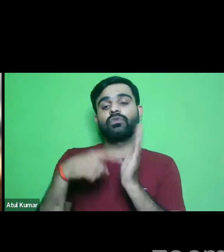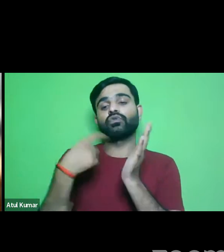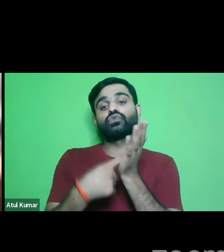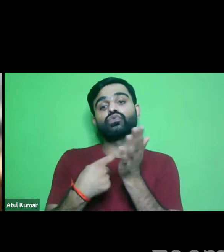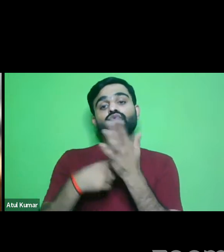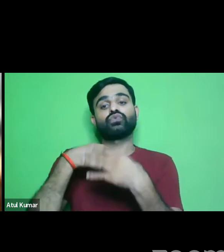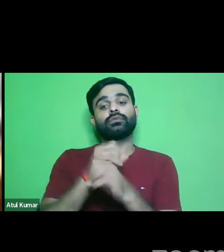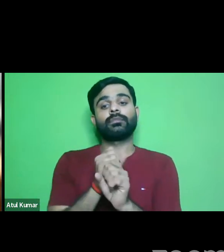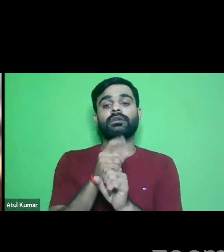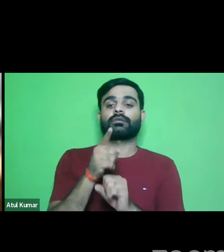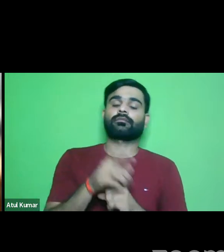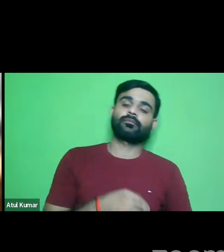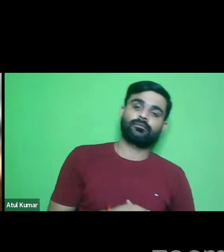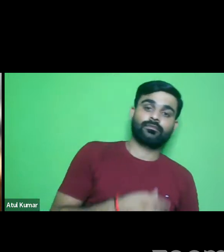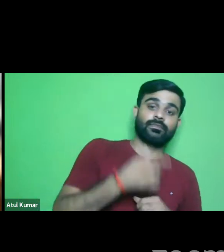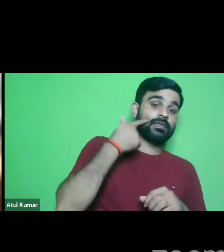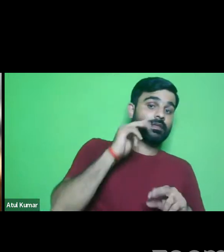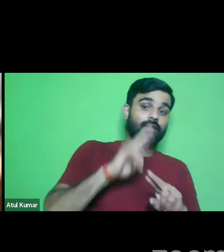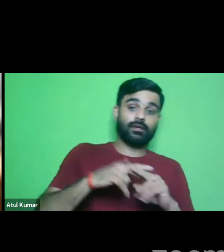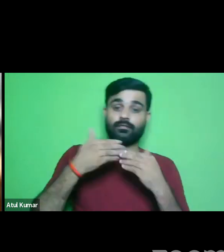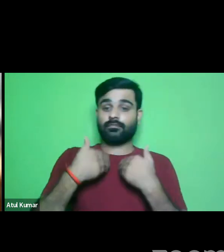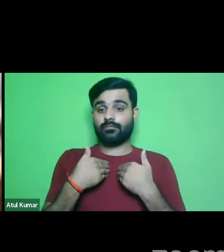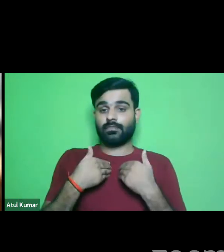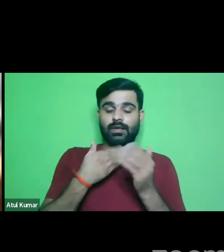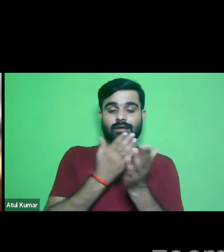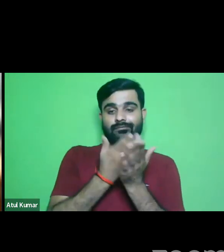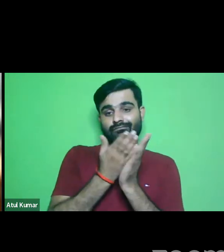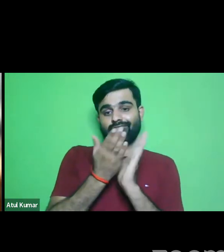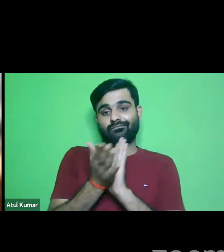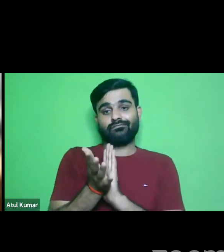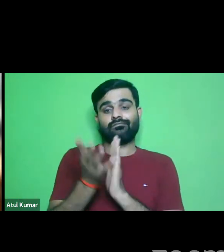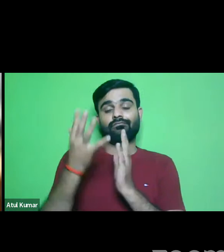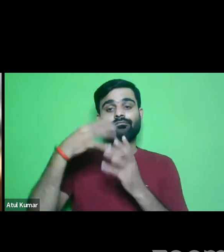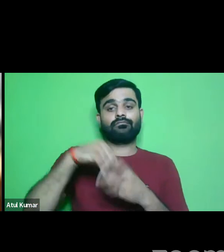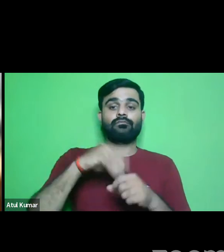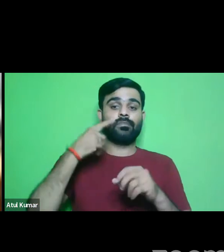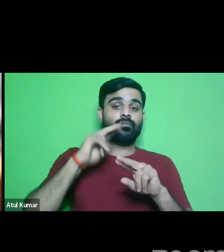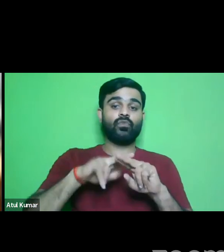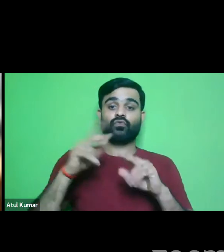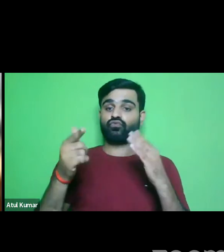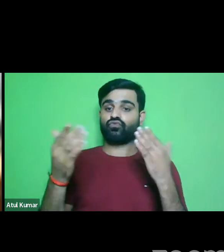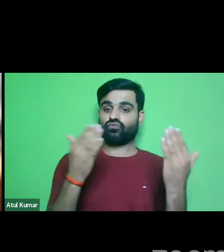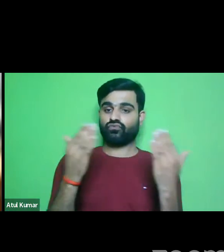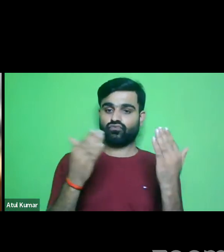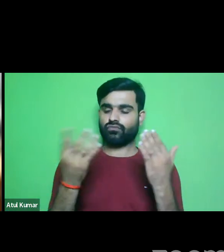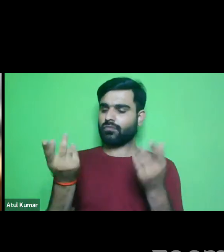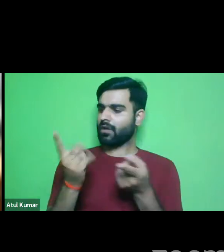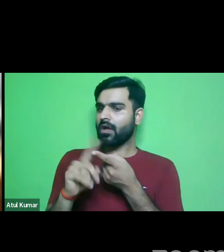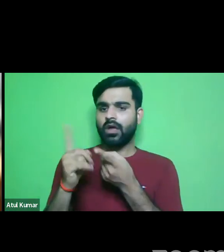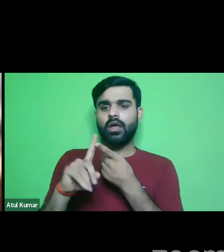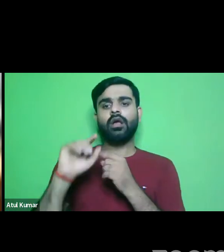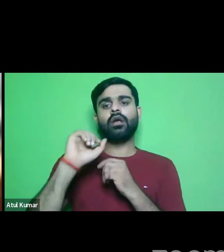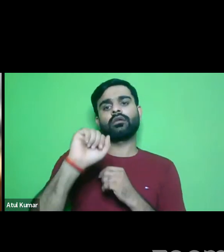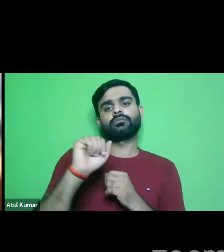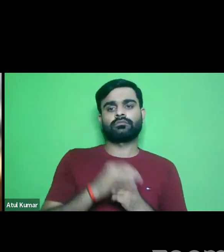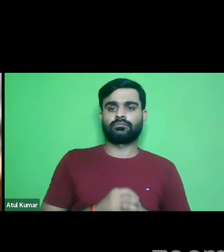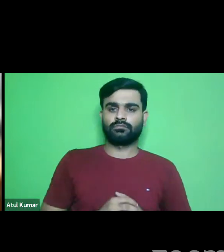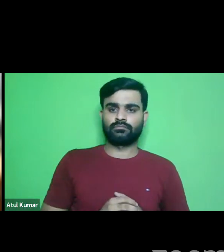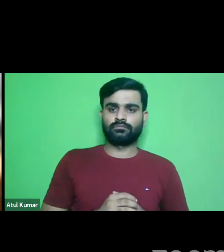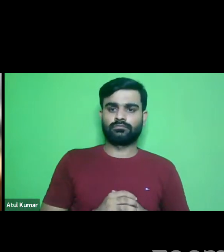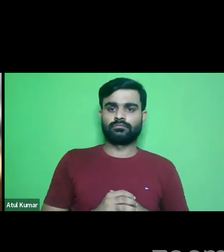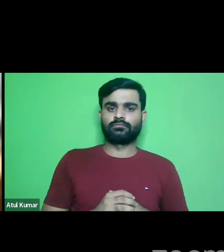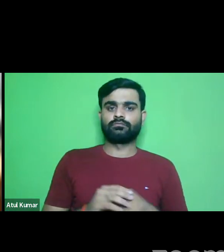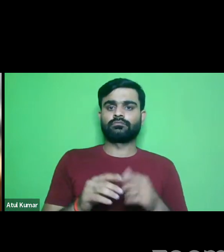regulation, right? And if one were to keep these criteria in mind, I think you could compare it to what's happening in Europe with